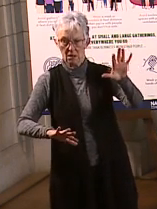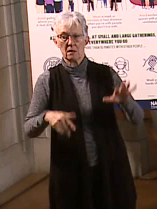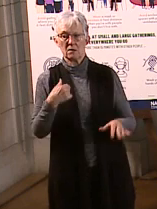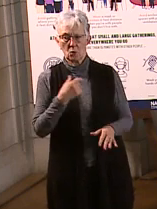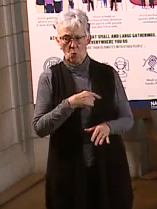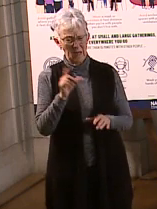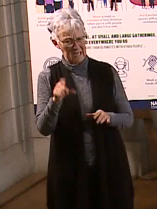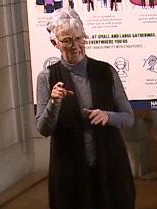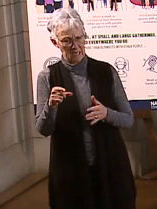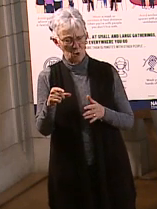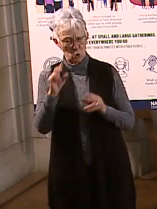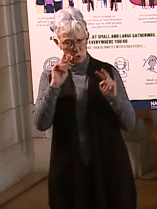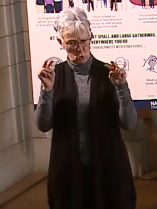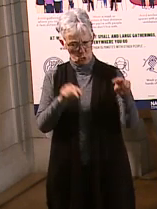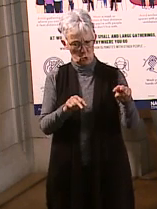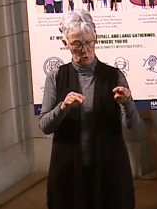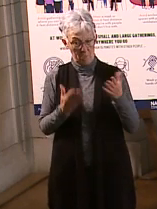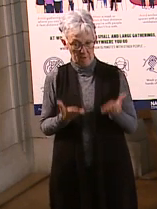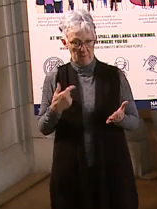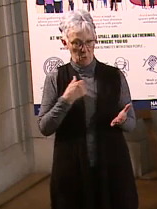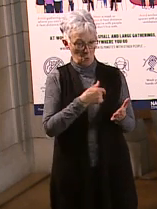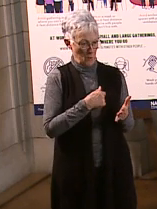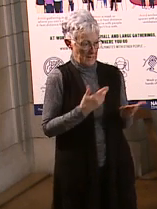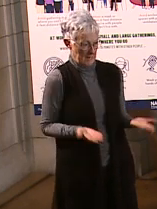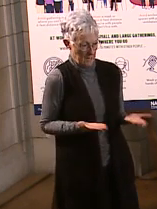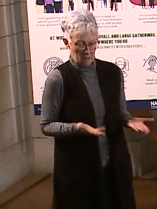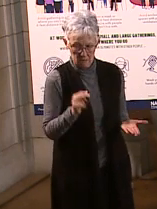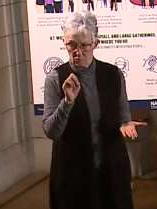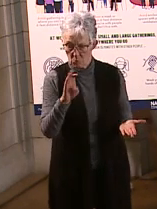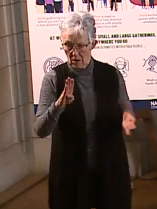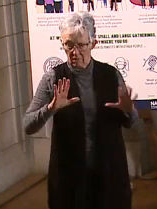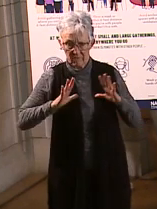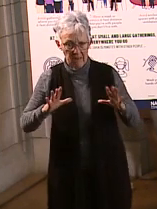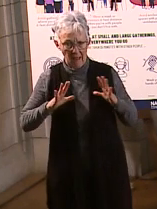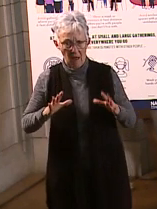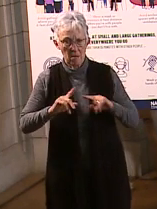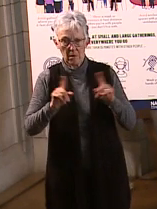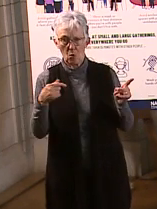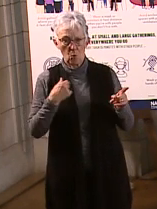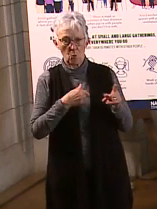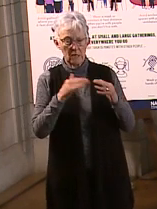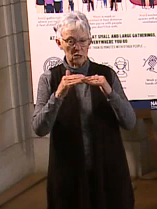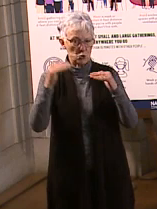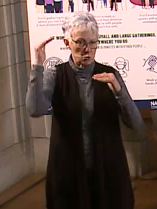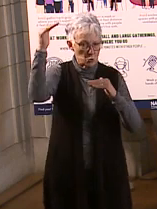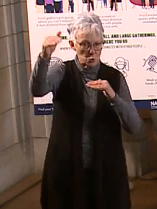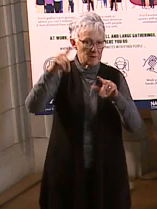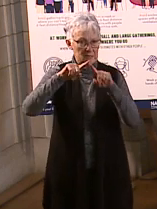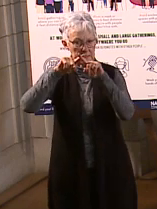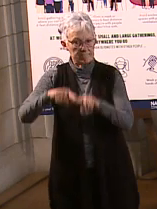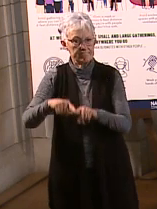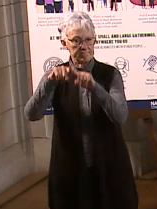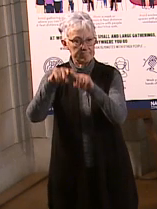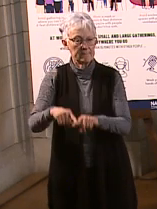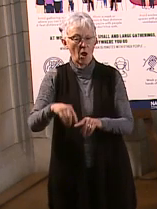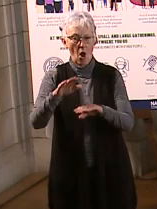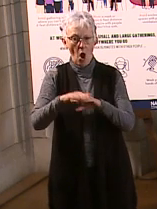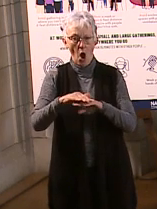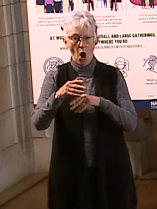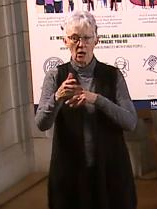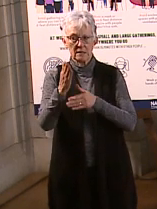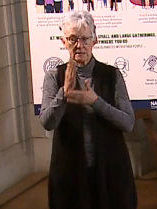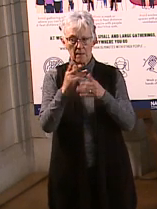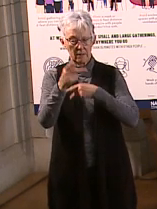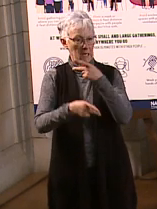take a look at this, because while we may be doing it right here in Nebraska, clearly we have become too dependent on intermittent sources of energy or sources of